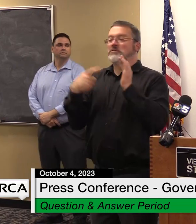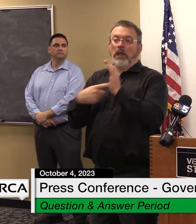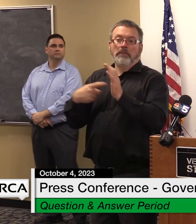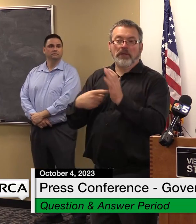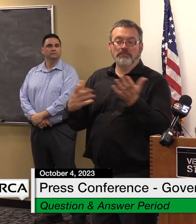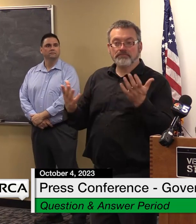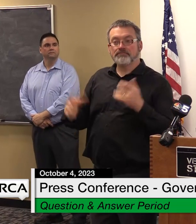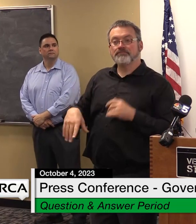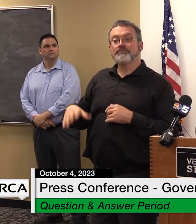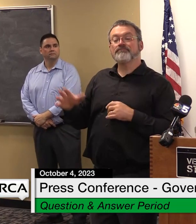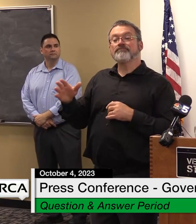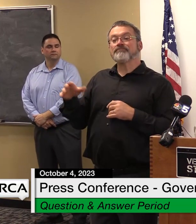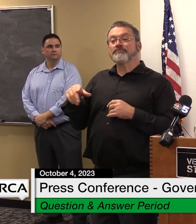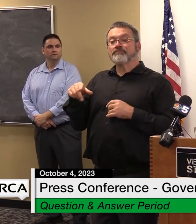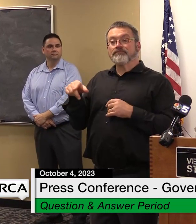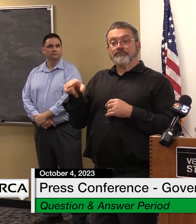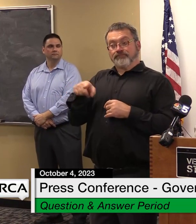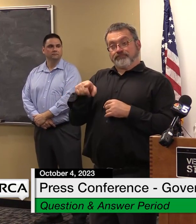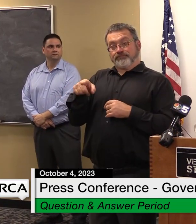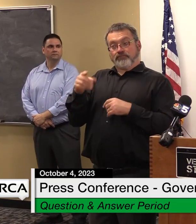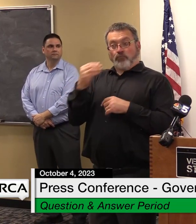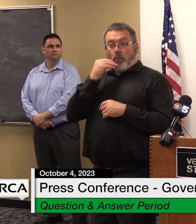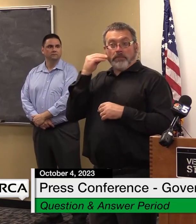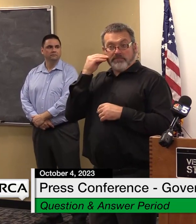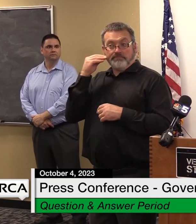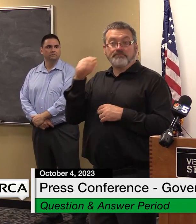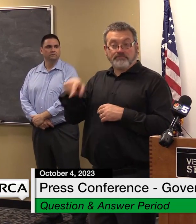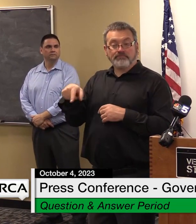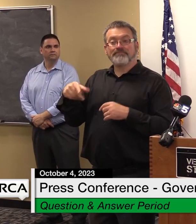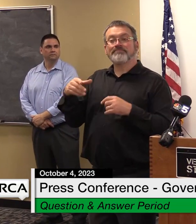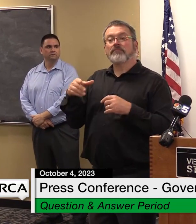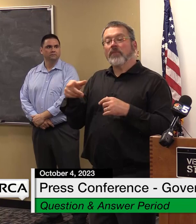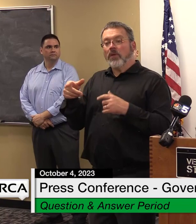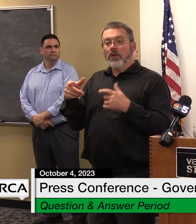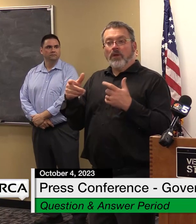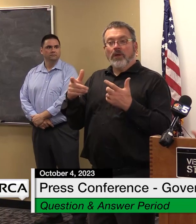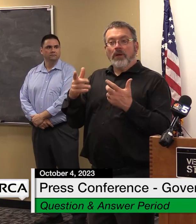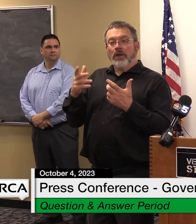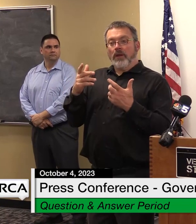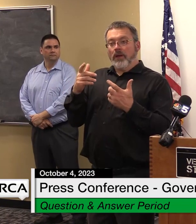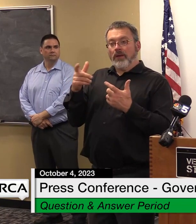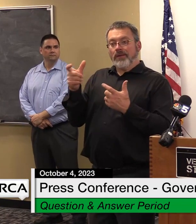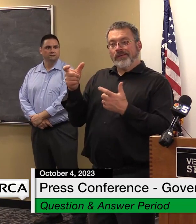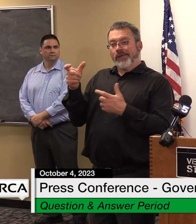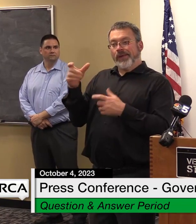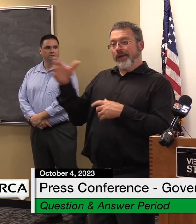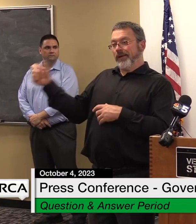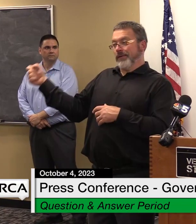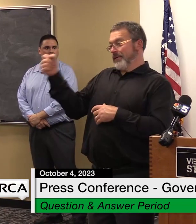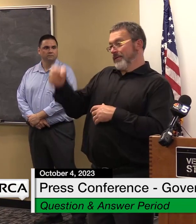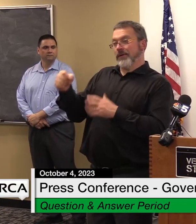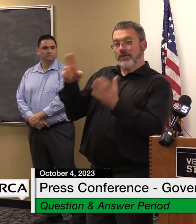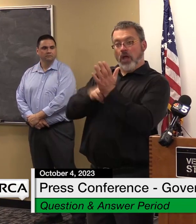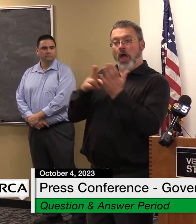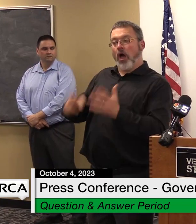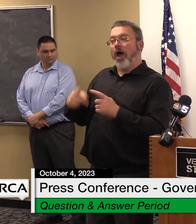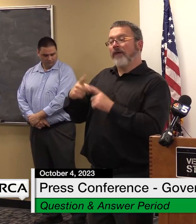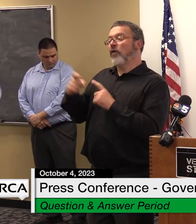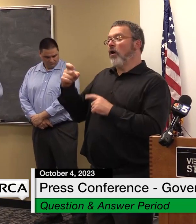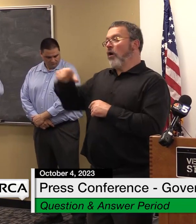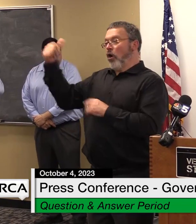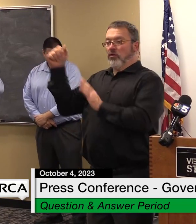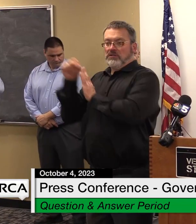if it's somebody that was, if we needed to get more help out of state, for instance, in New York or New Hampshire, and there